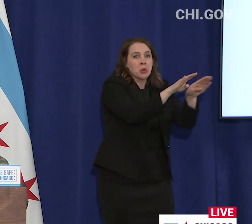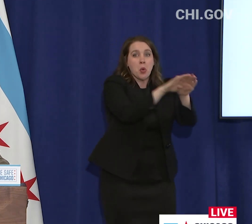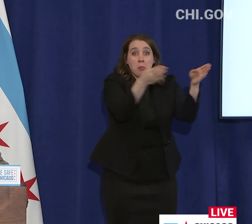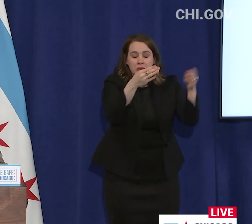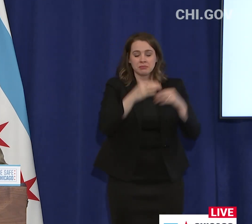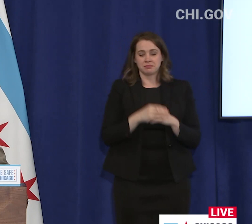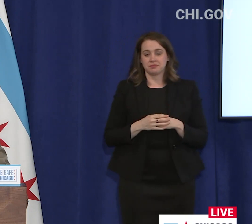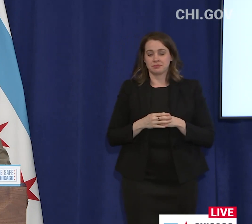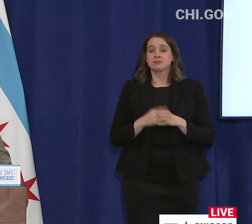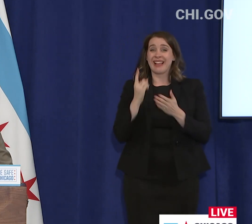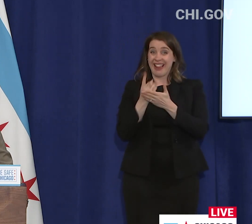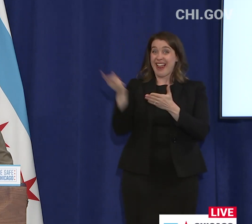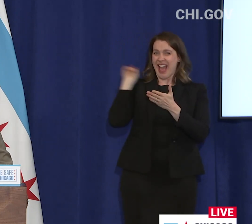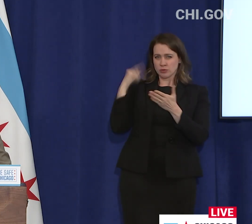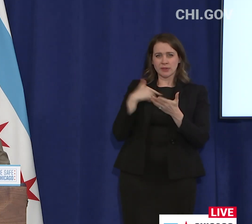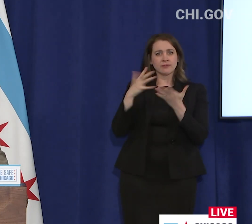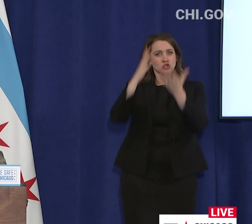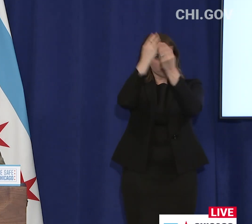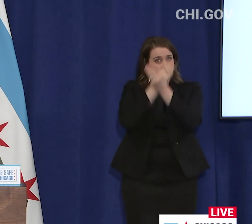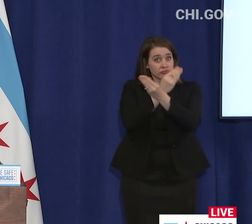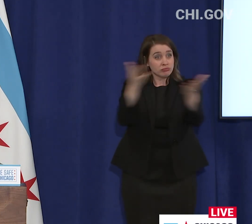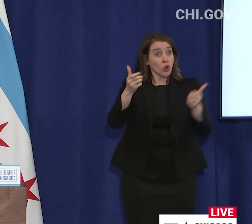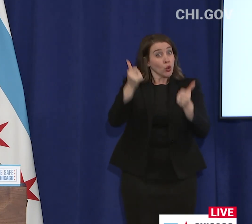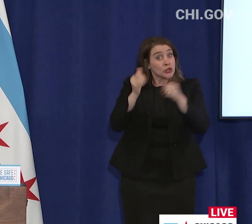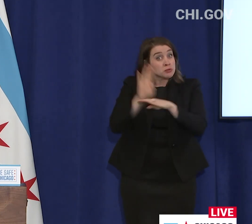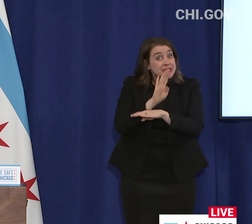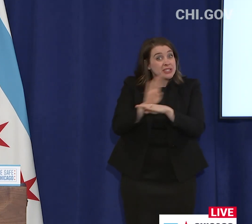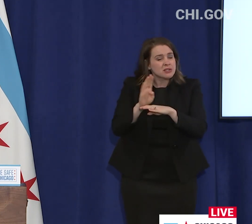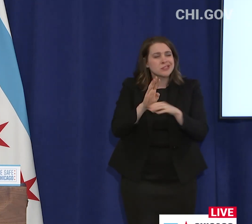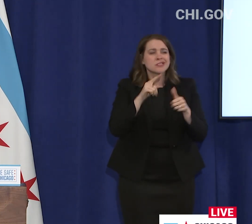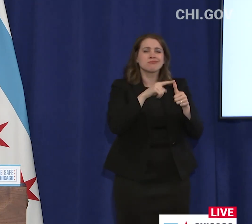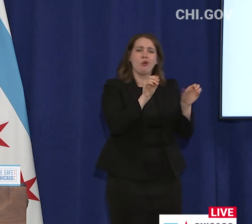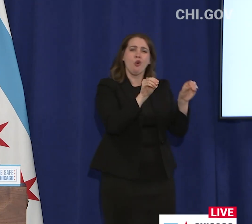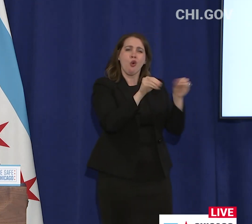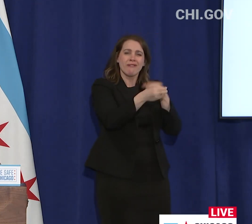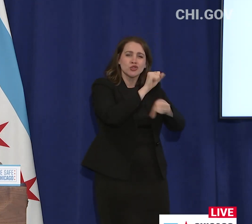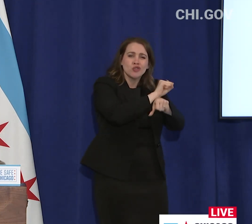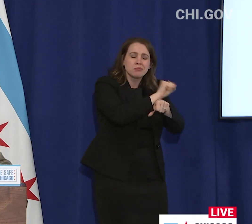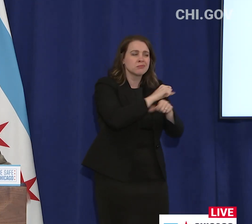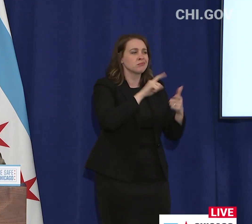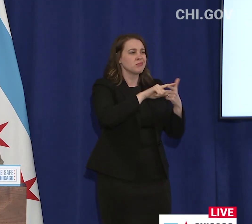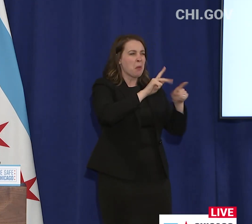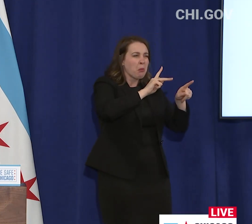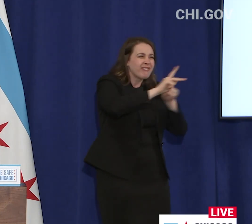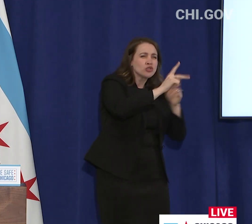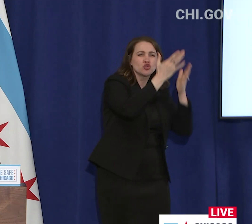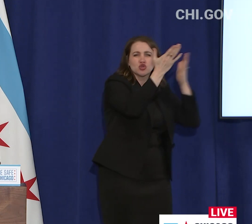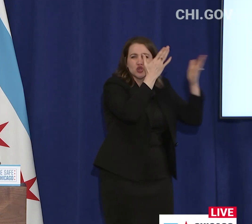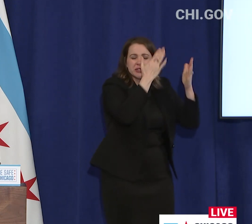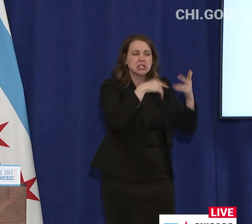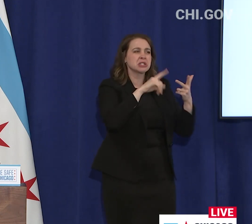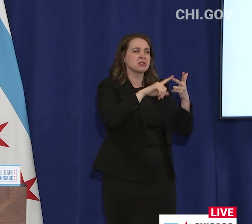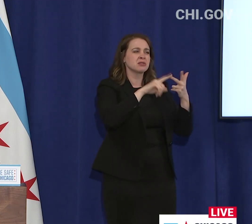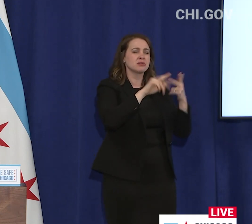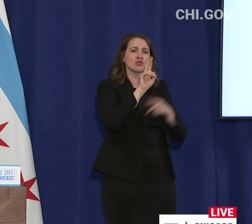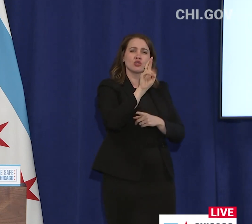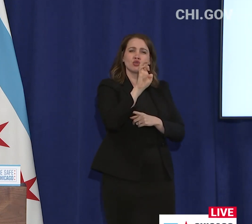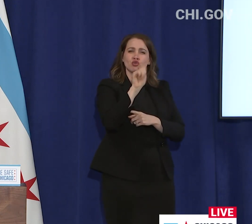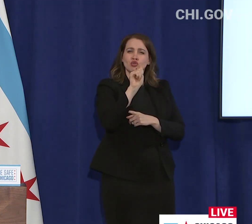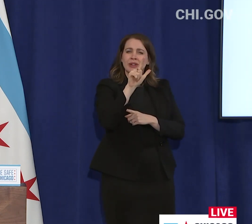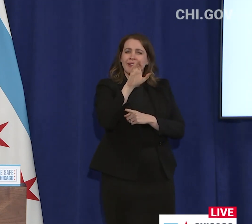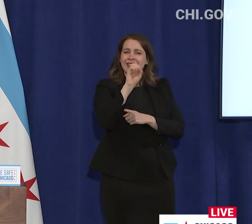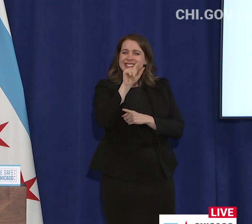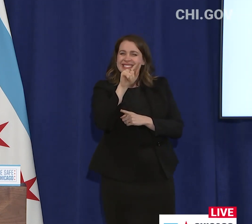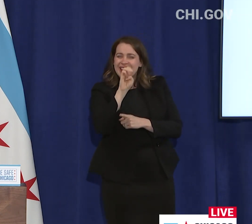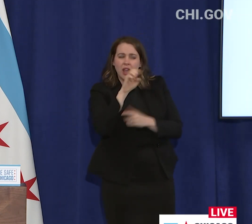announced last week, these businesses will include our office-based jobs, professional services, and real estate services with